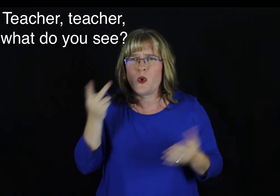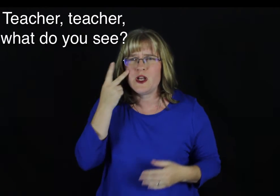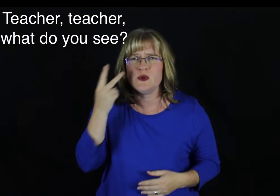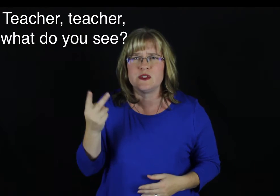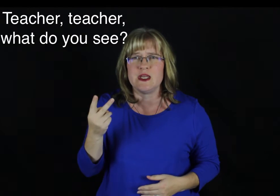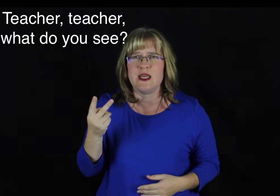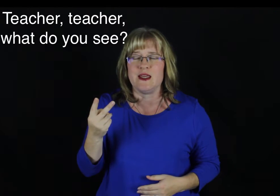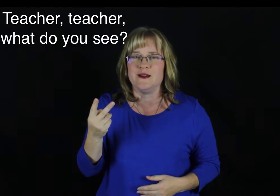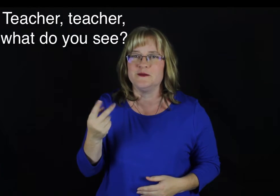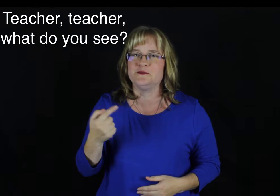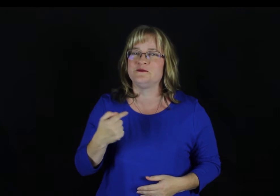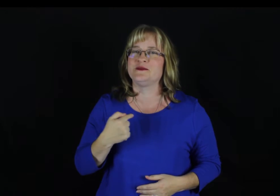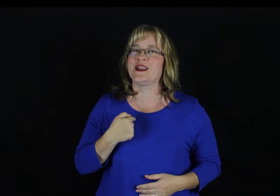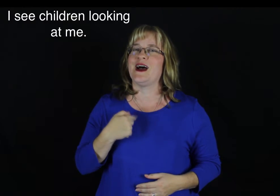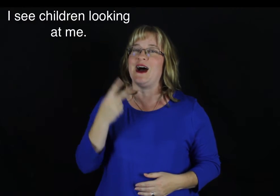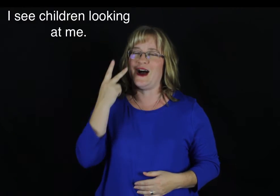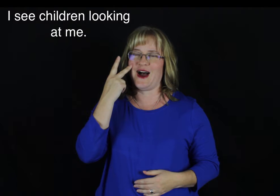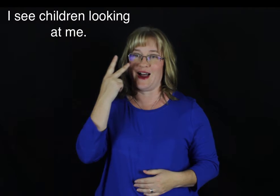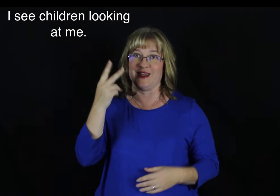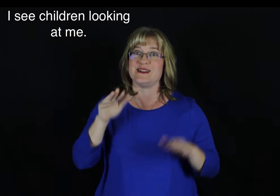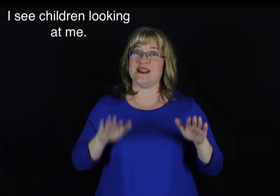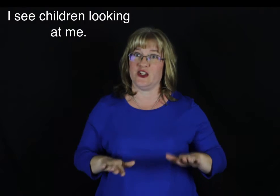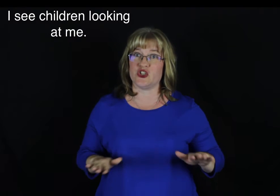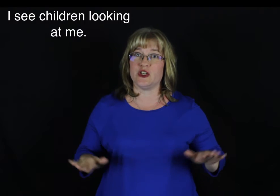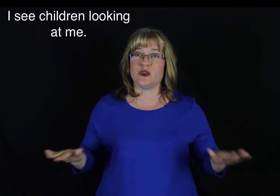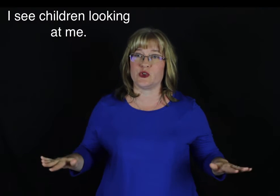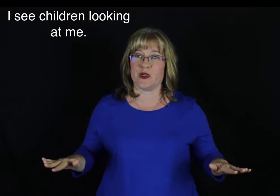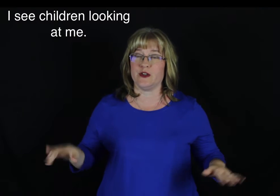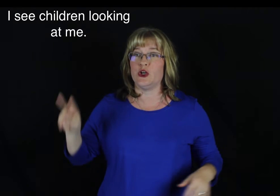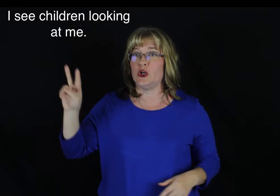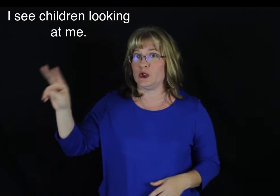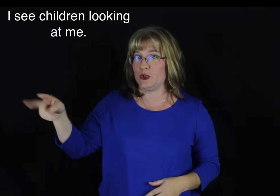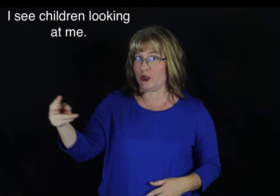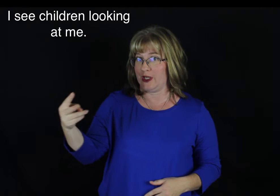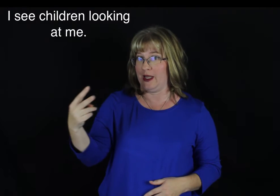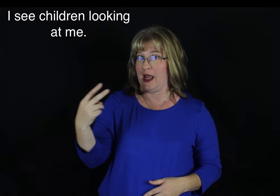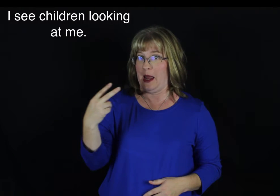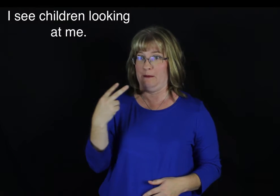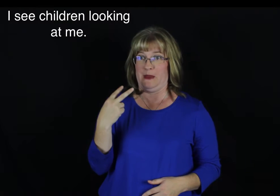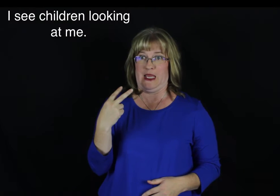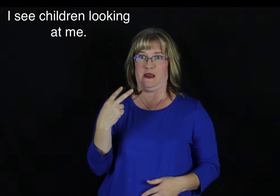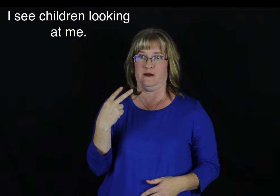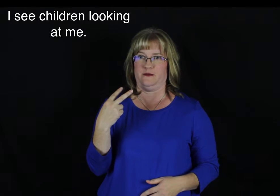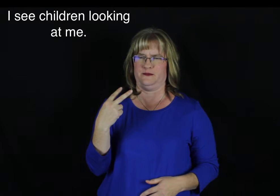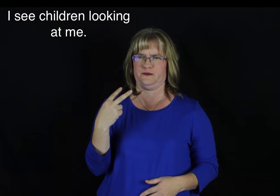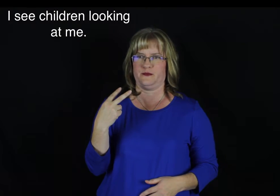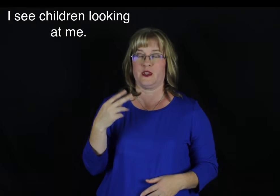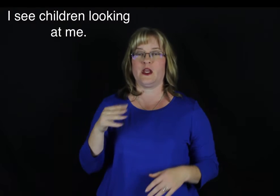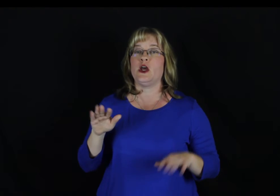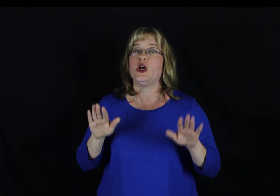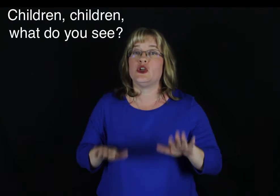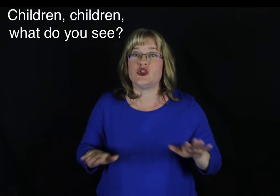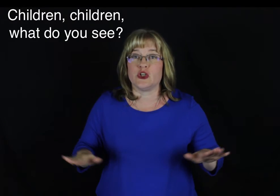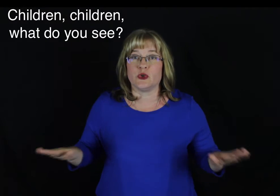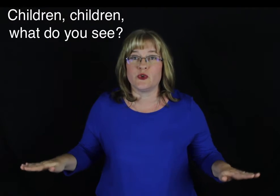what do you see? I see children looking at me. Children,